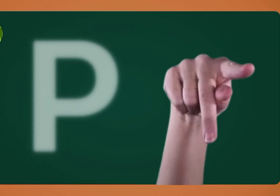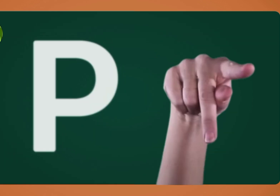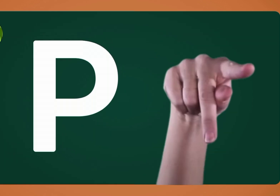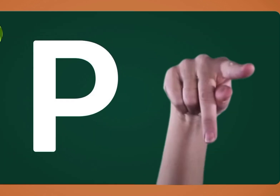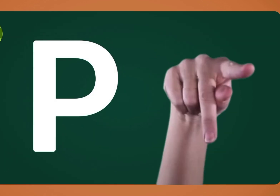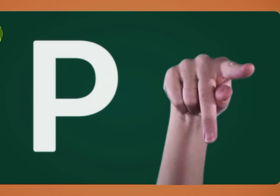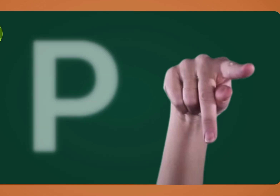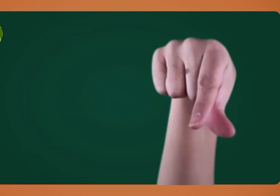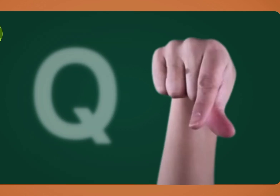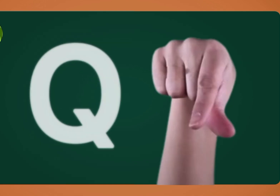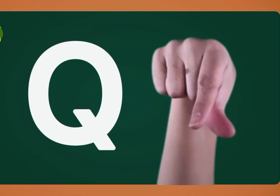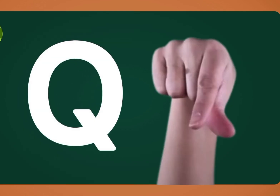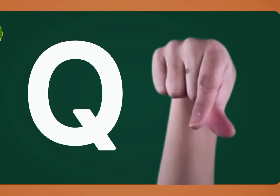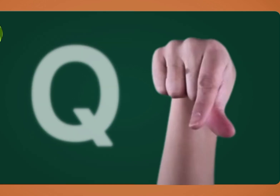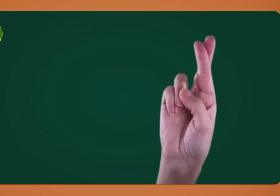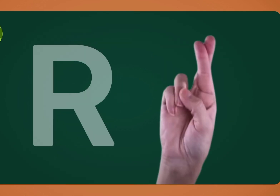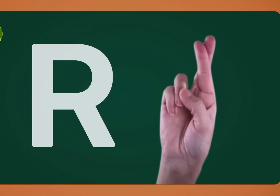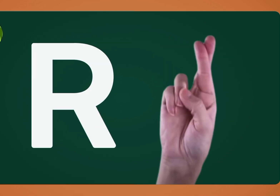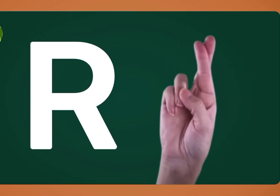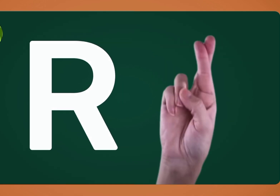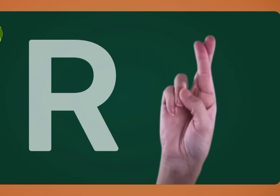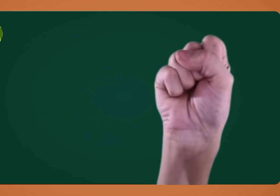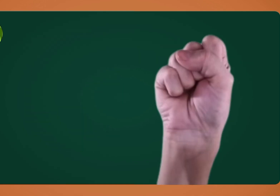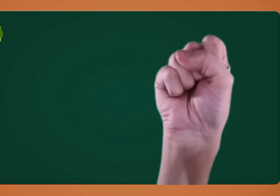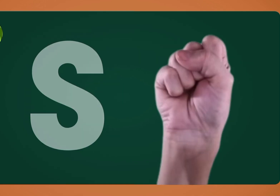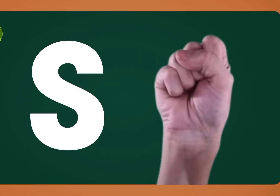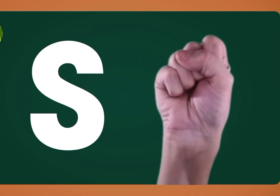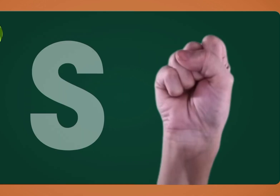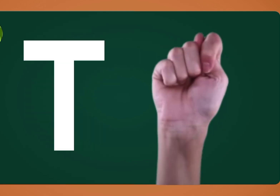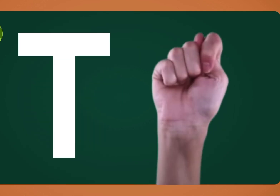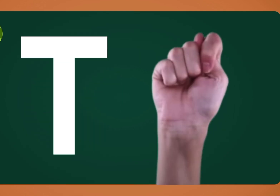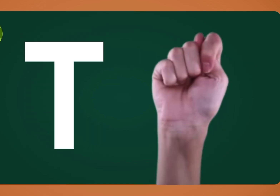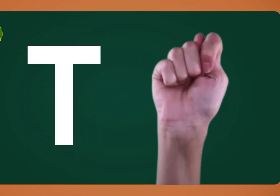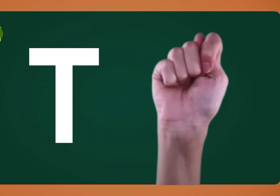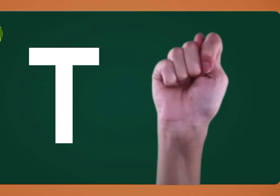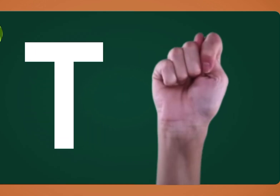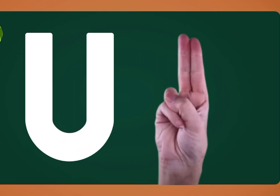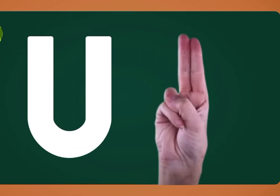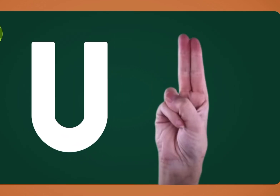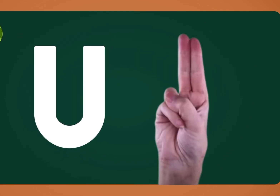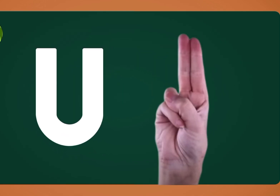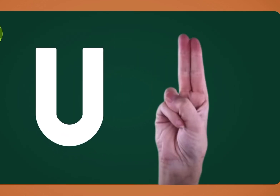P, Q, R, S, T, U,